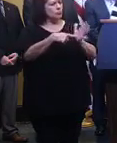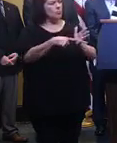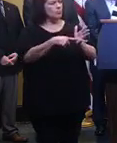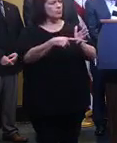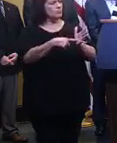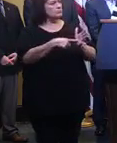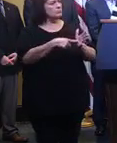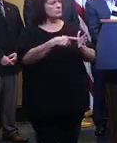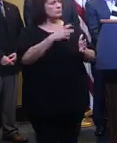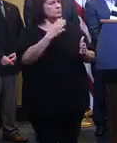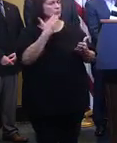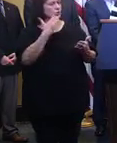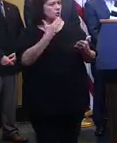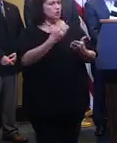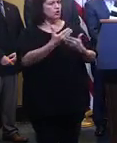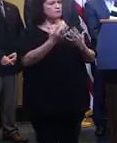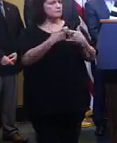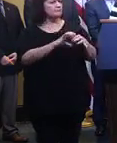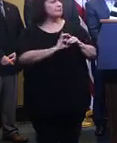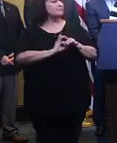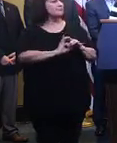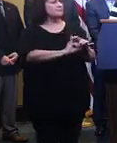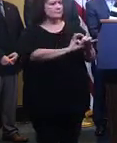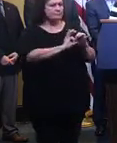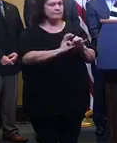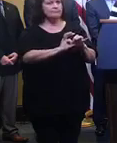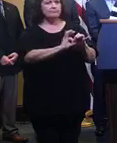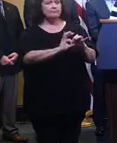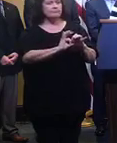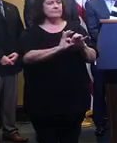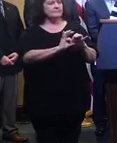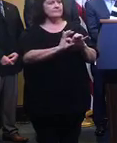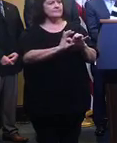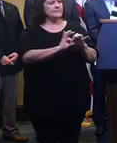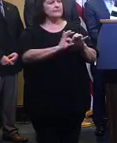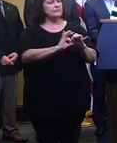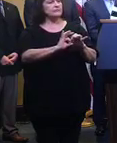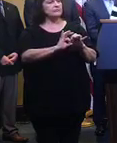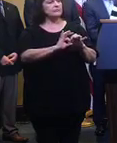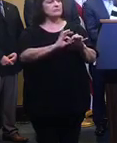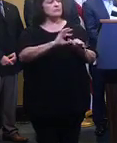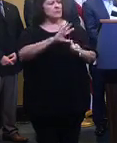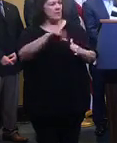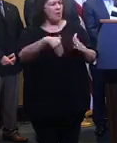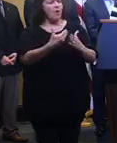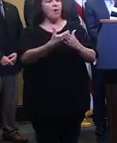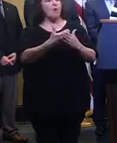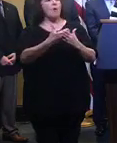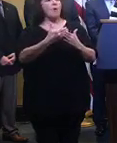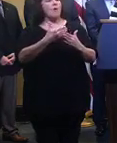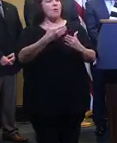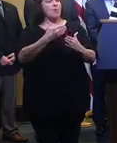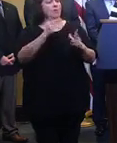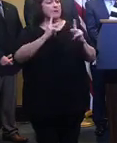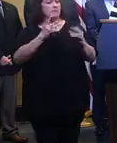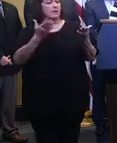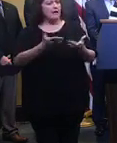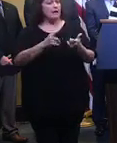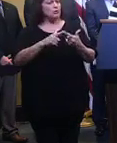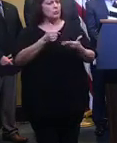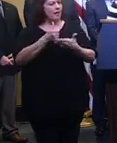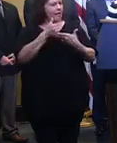in all of the entities that touch our entire drainage system